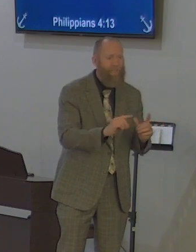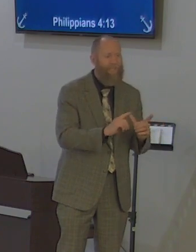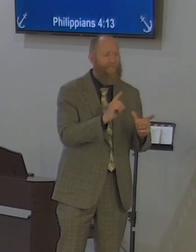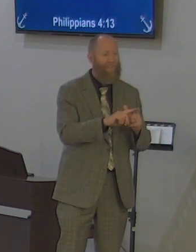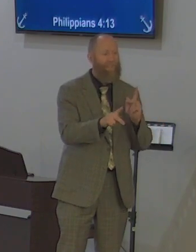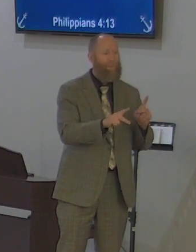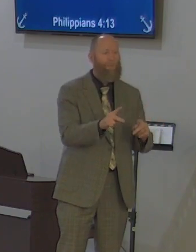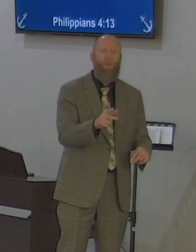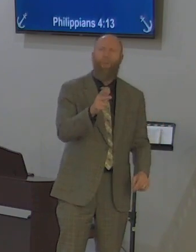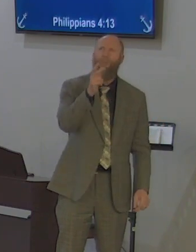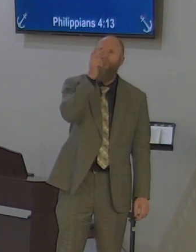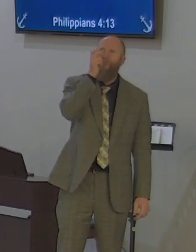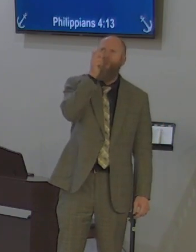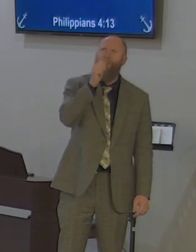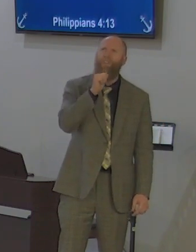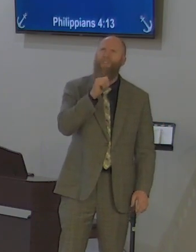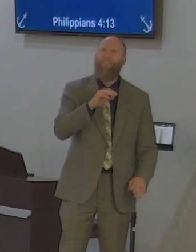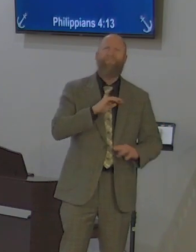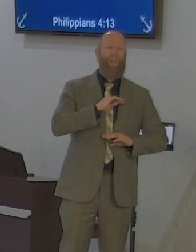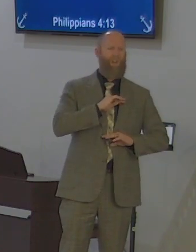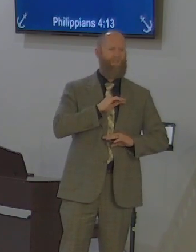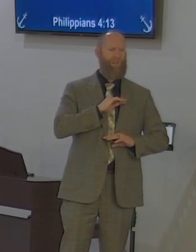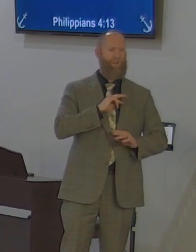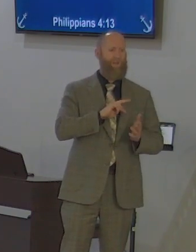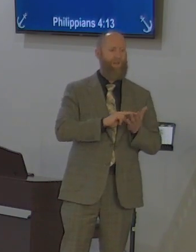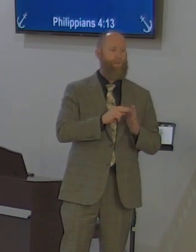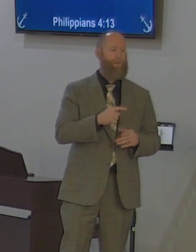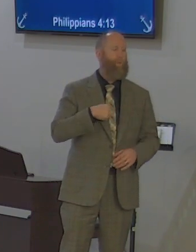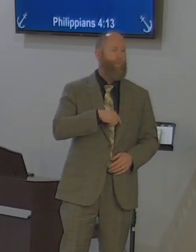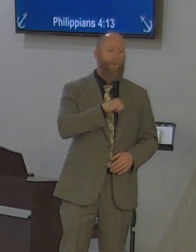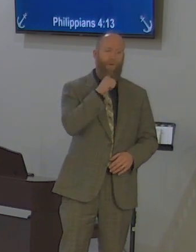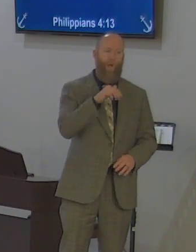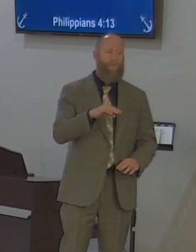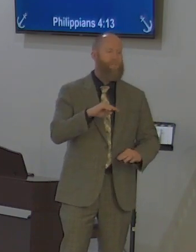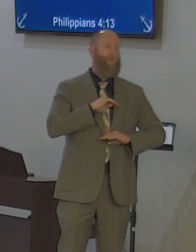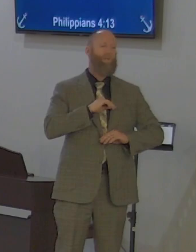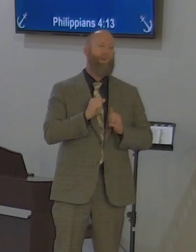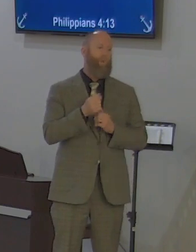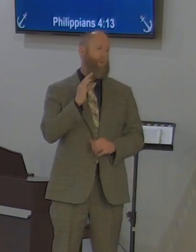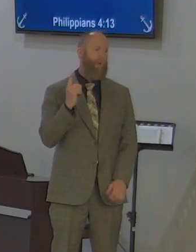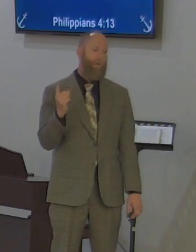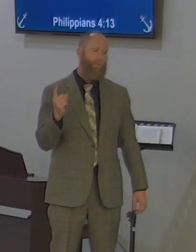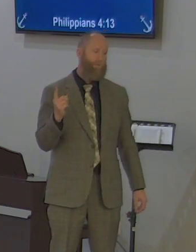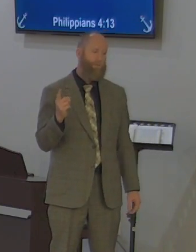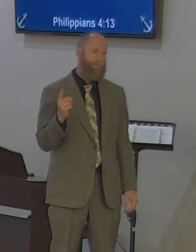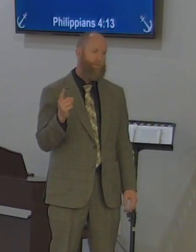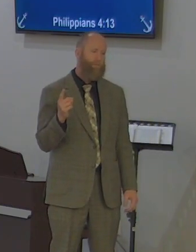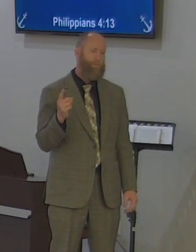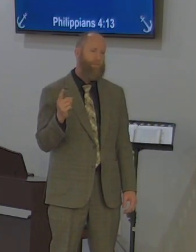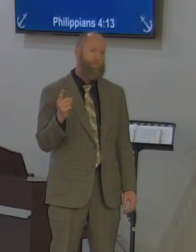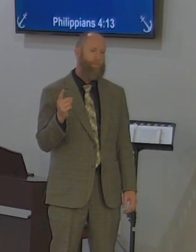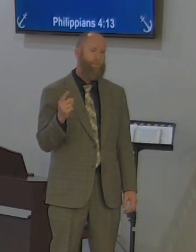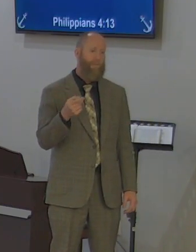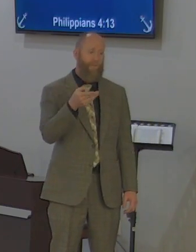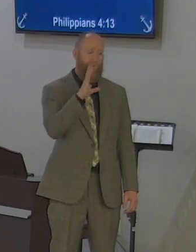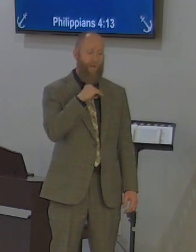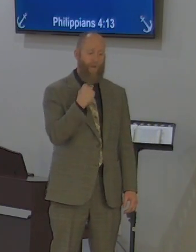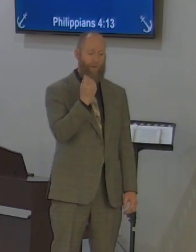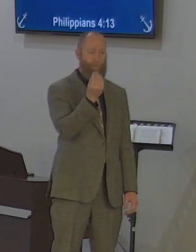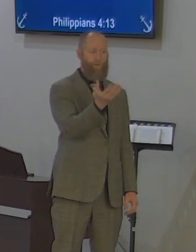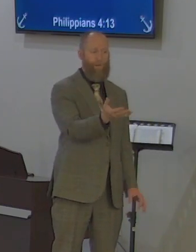that provision of God is to be discontented with God. It has very little to do with